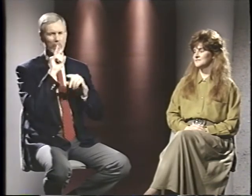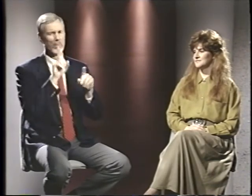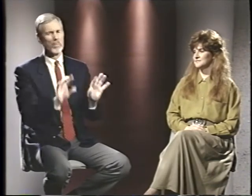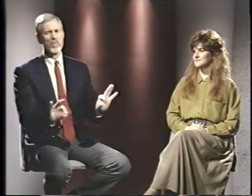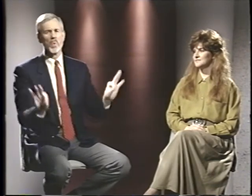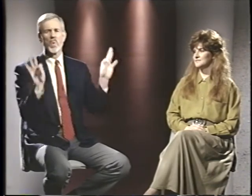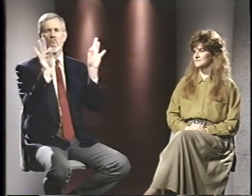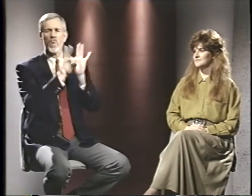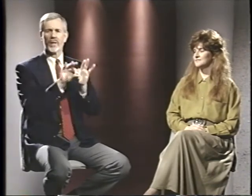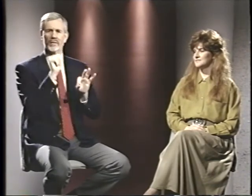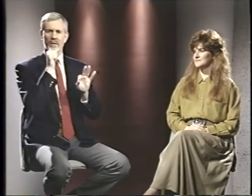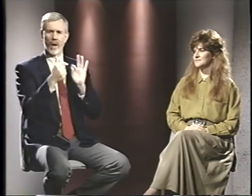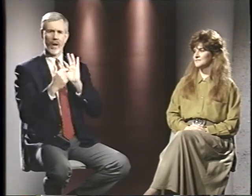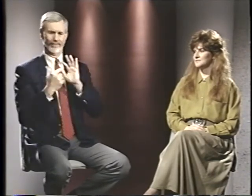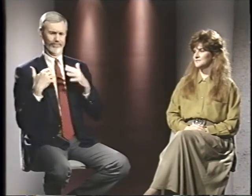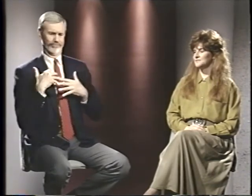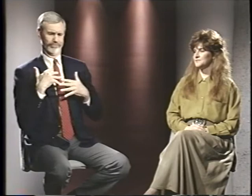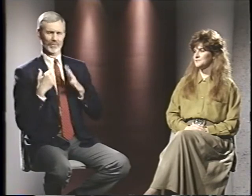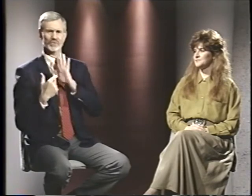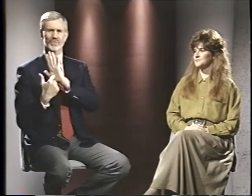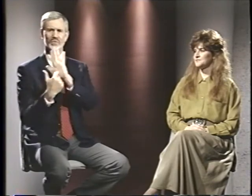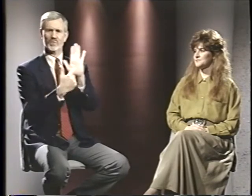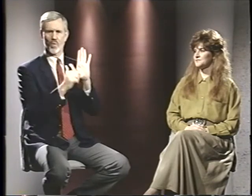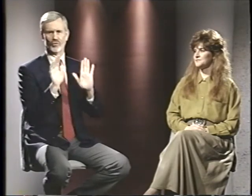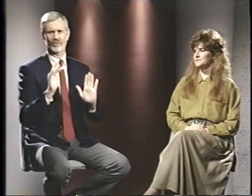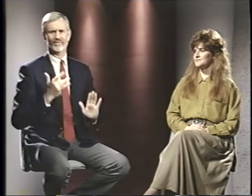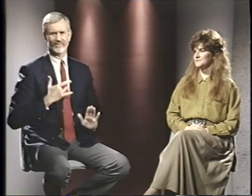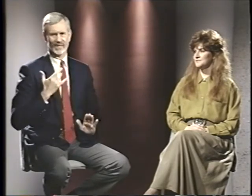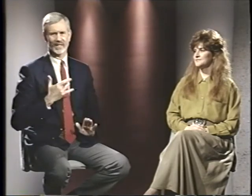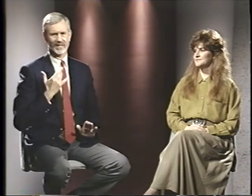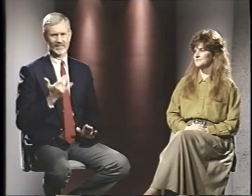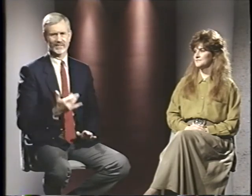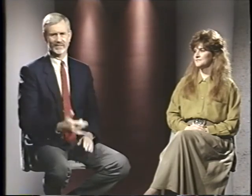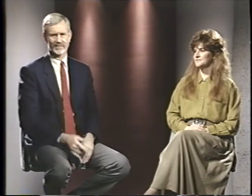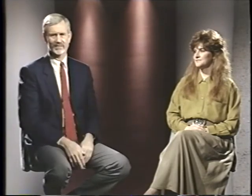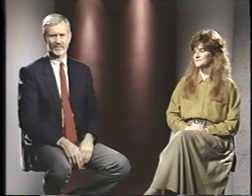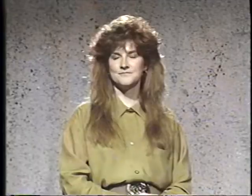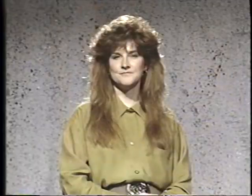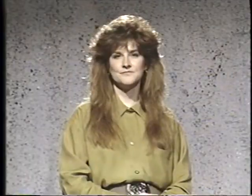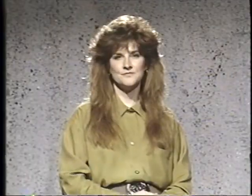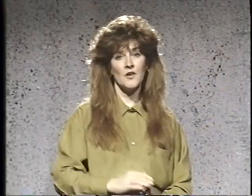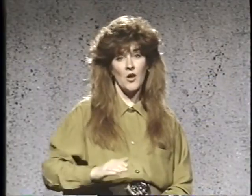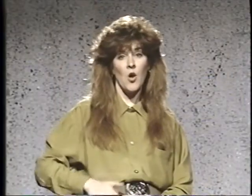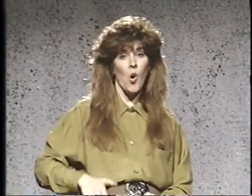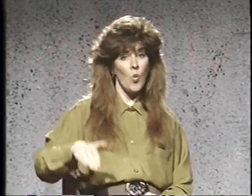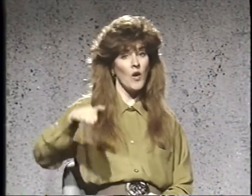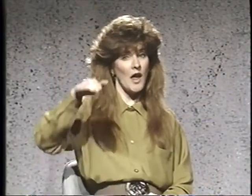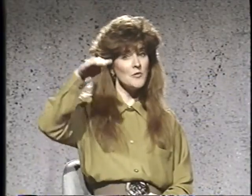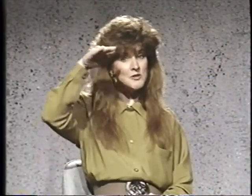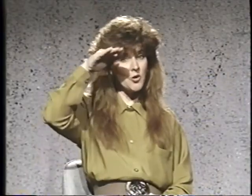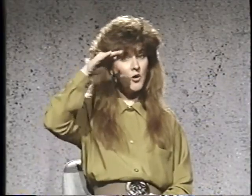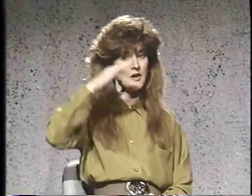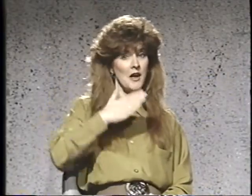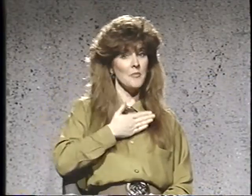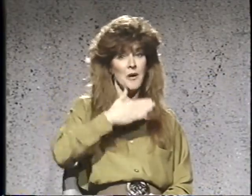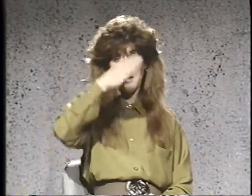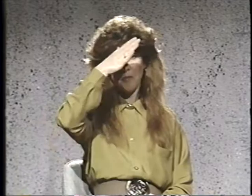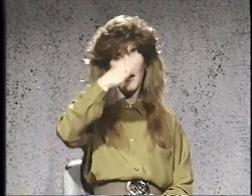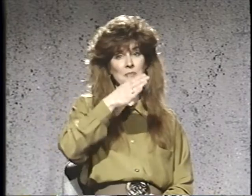It's important to not be afraid to show your feelings. While I was growing up, my